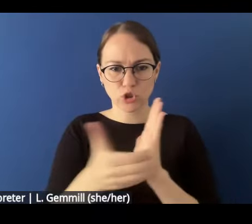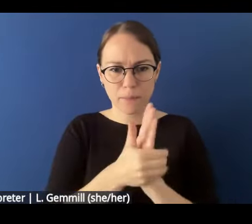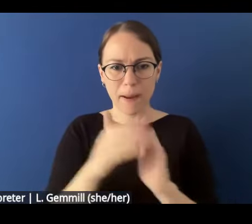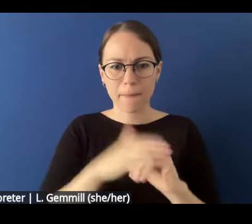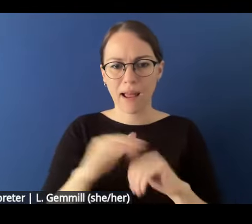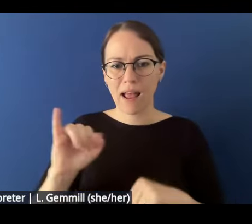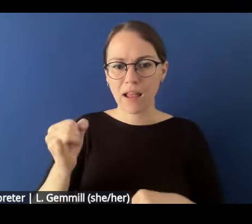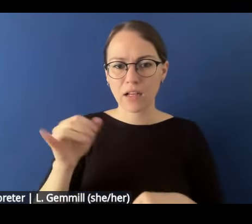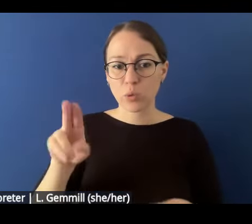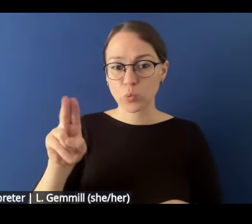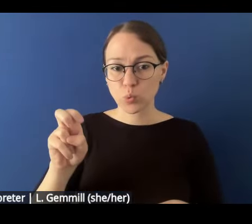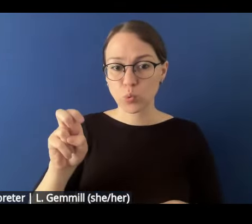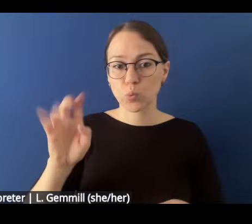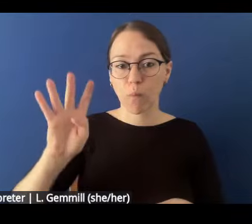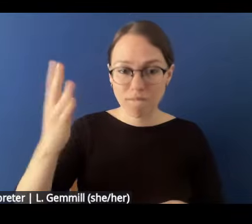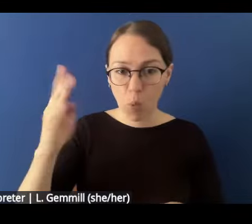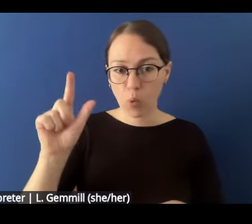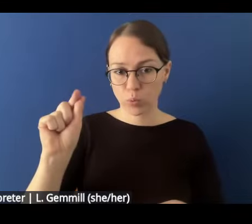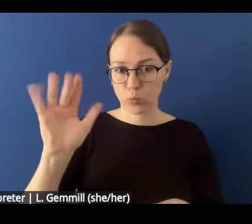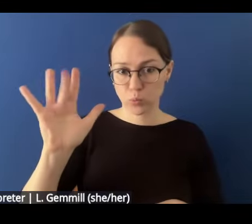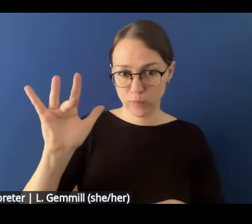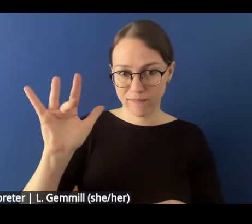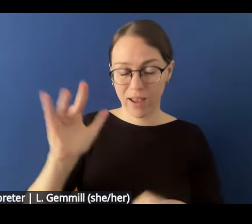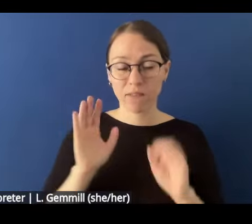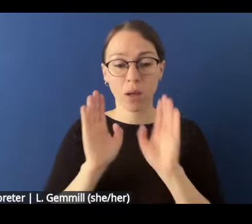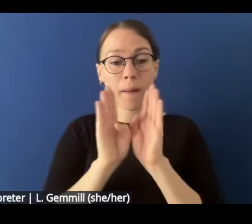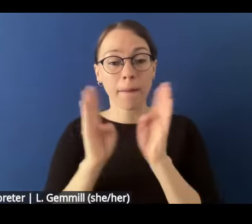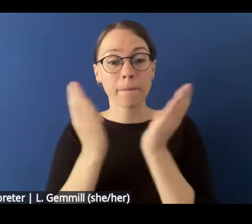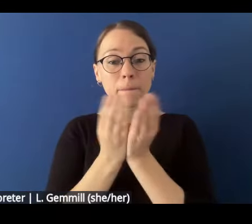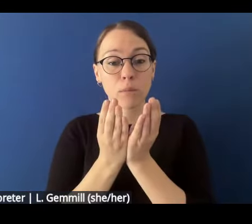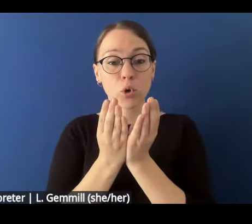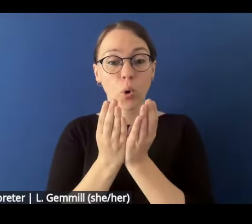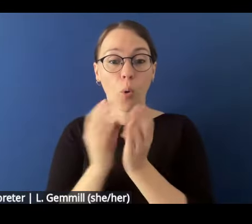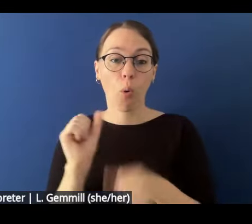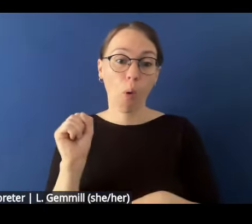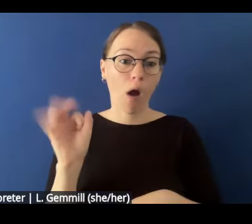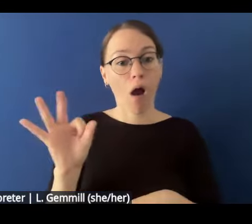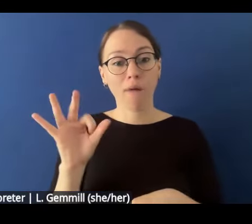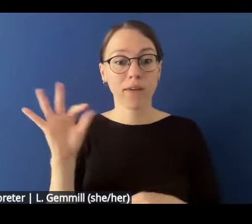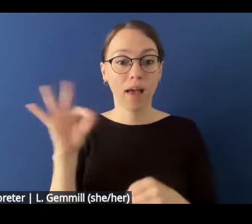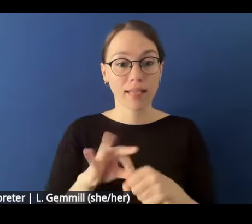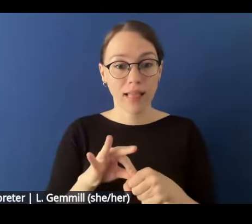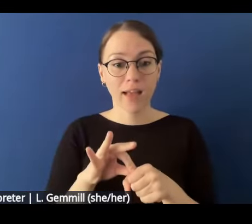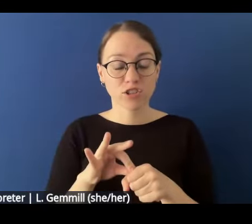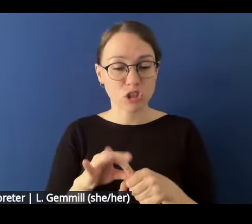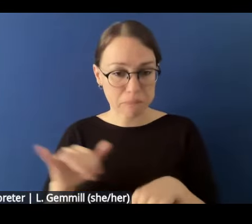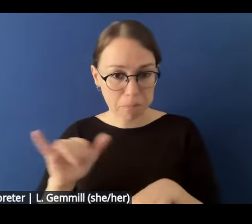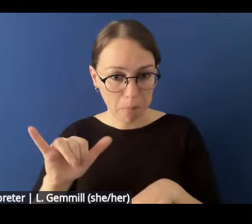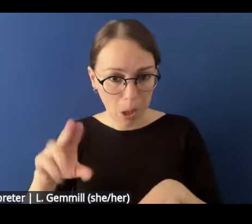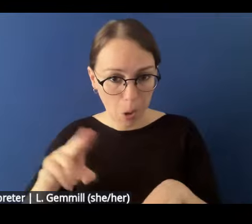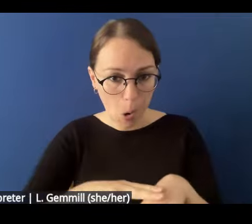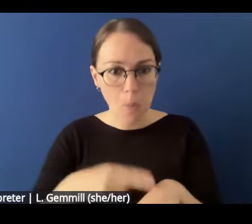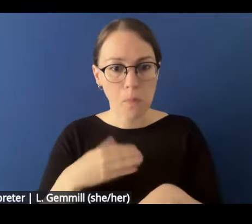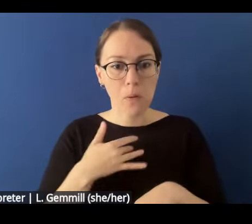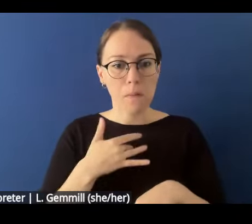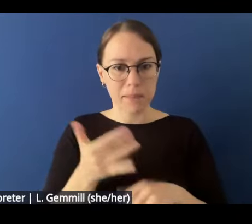2025. The Bureau of Elections proceeded, as it normally does, to notify the public of that submission